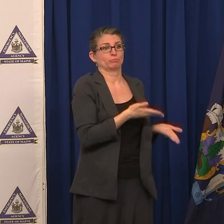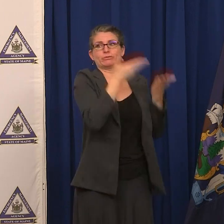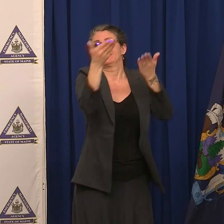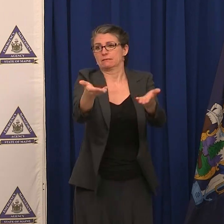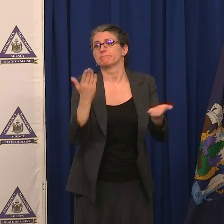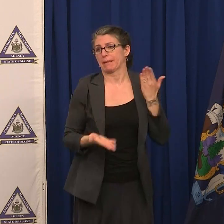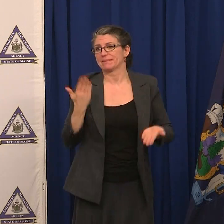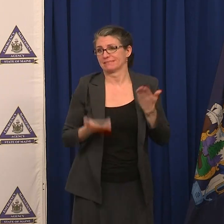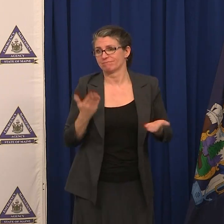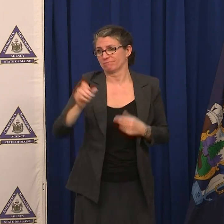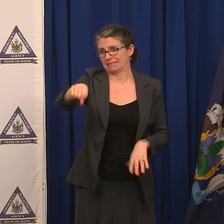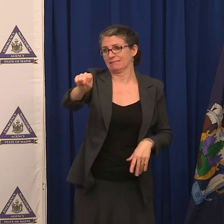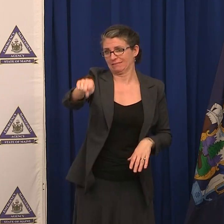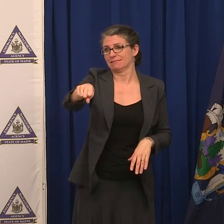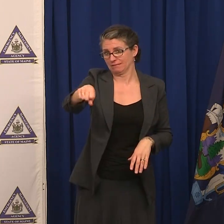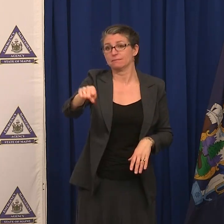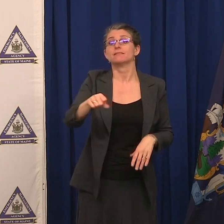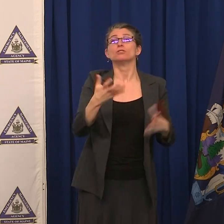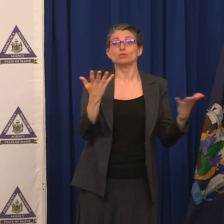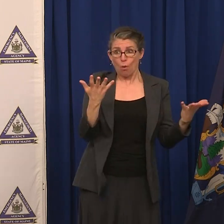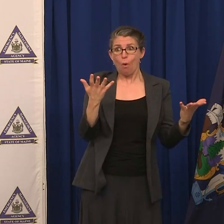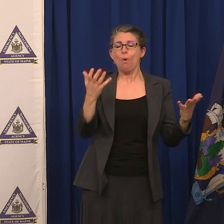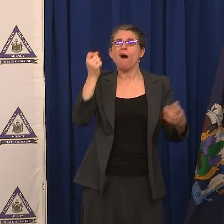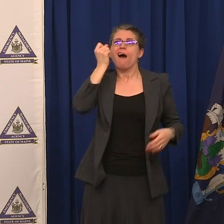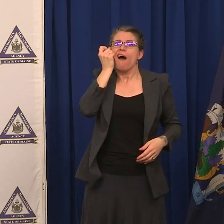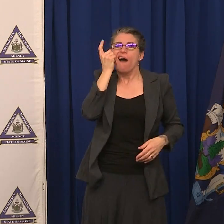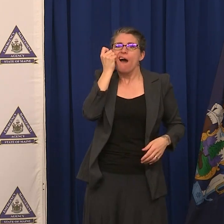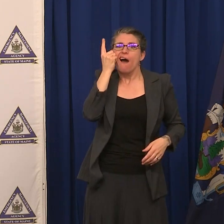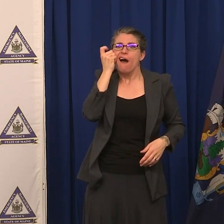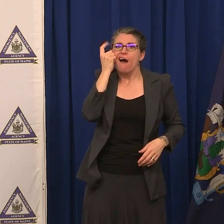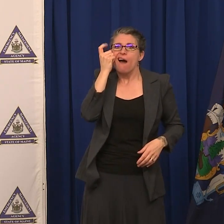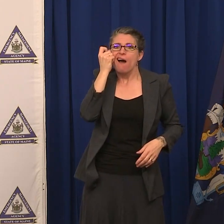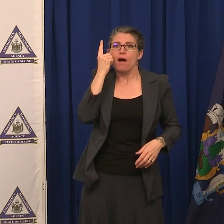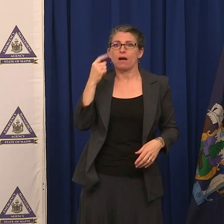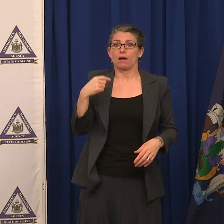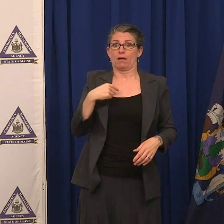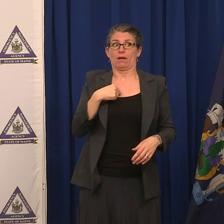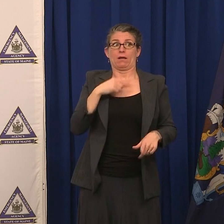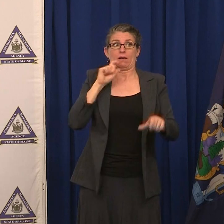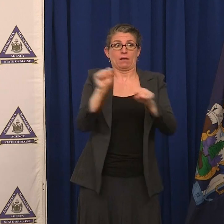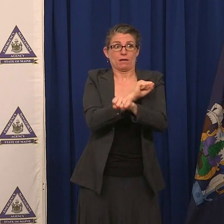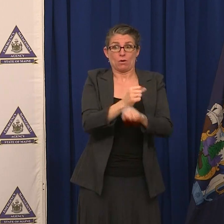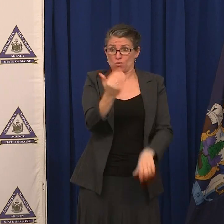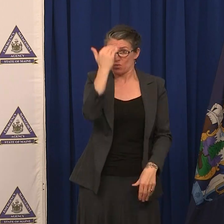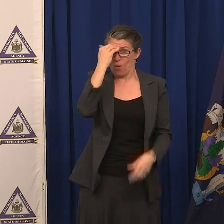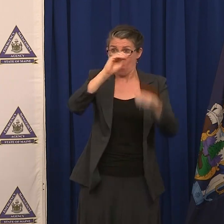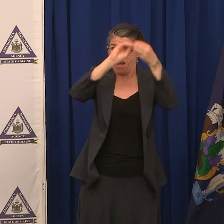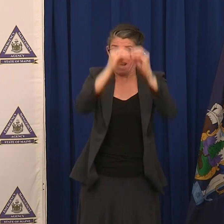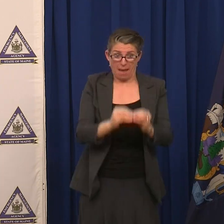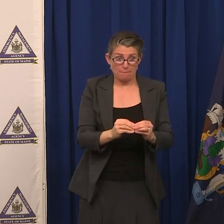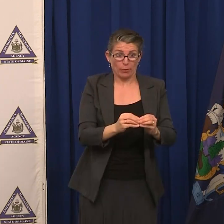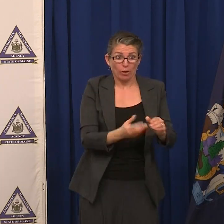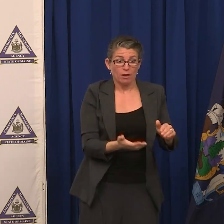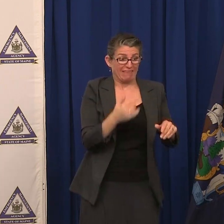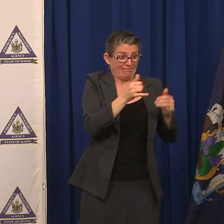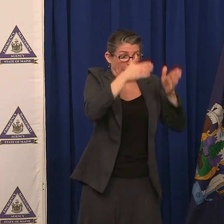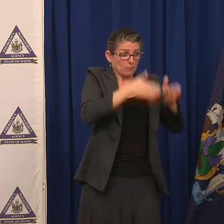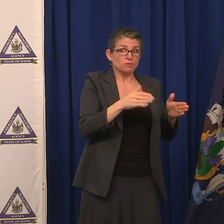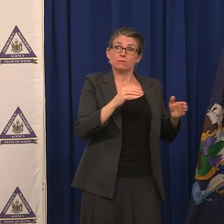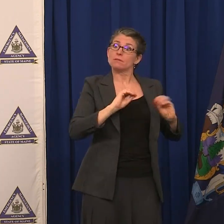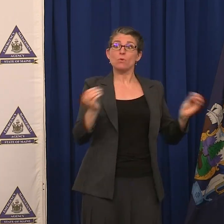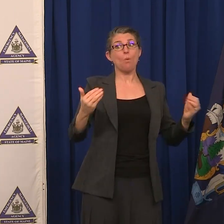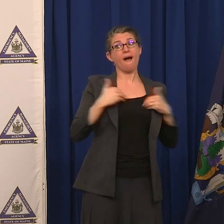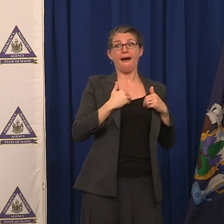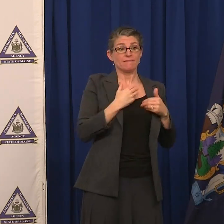I'm going to give it to you straight. Perhaps that risk is higher even for an asymptomatic person, but that's actually not my